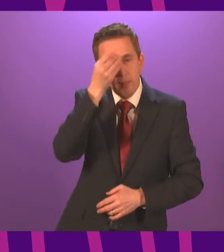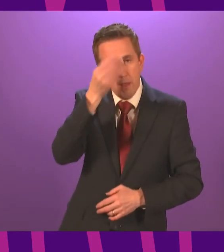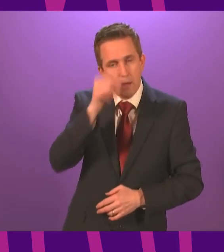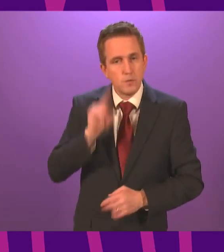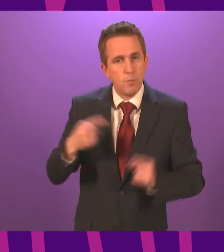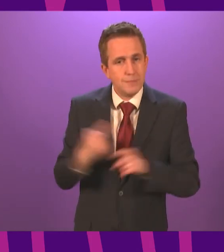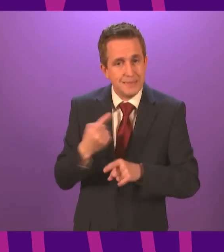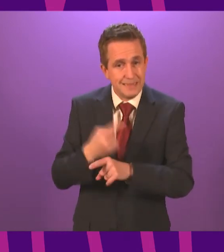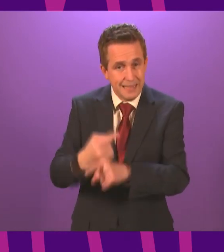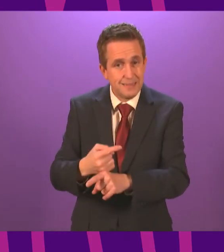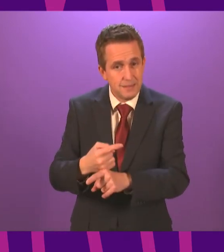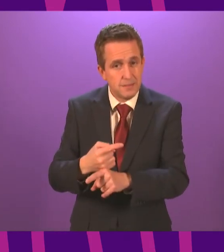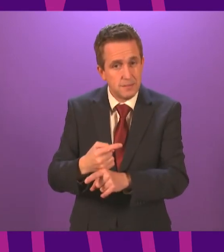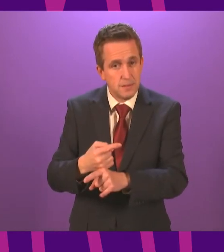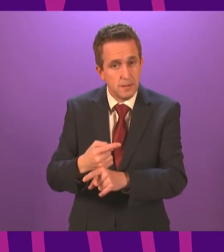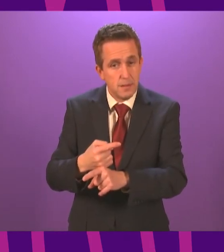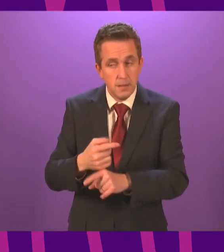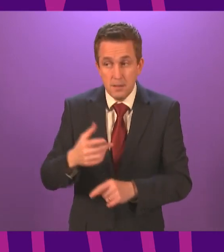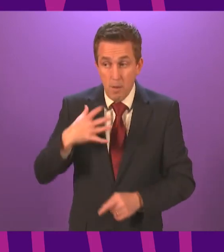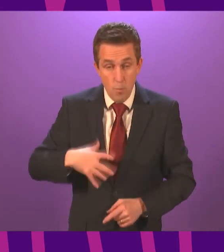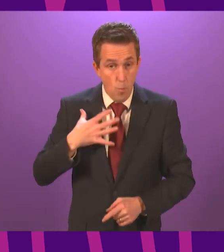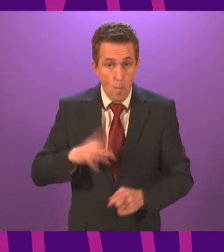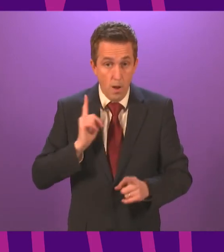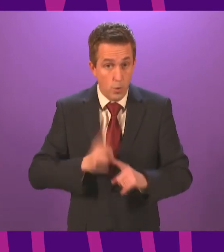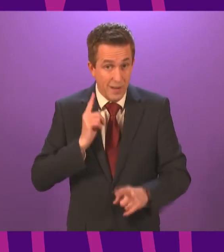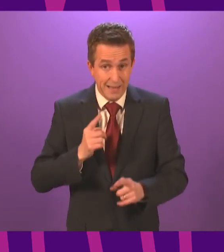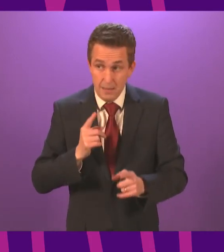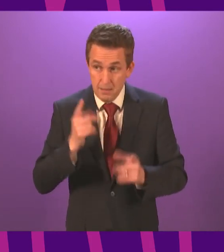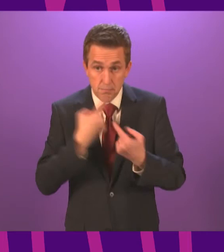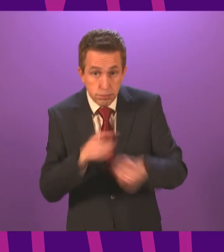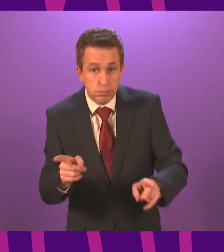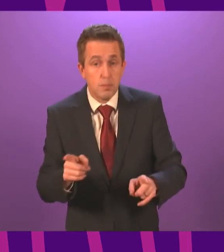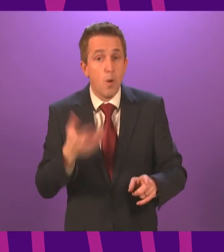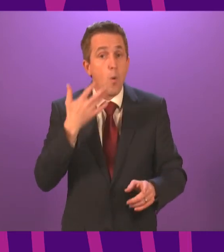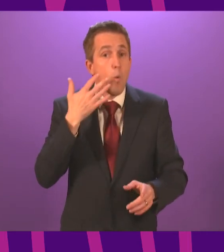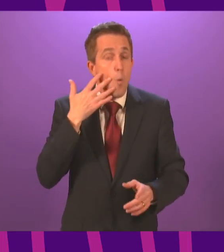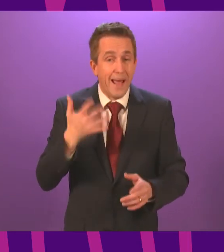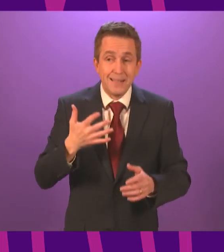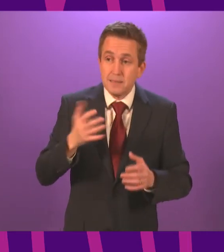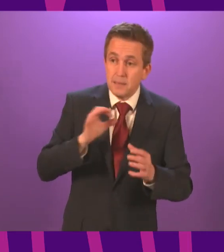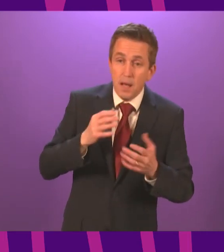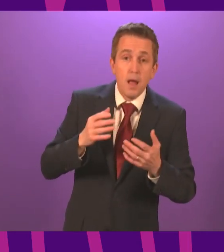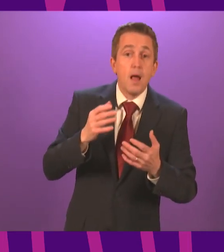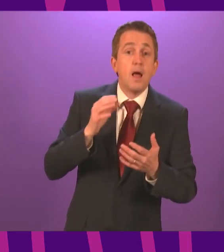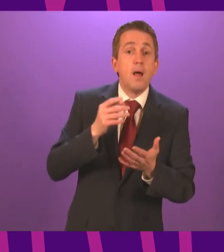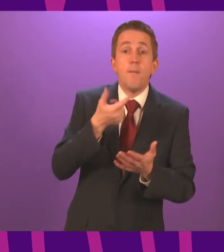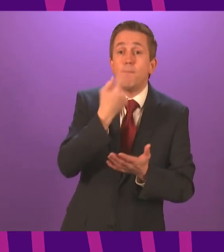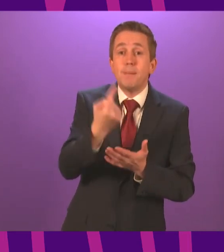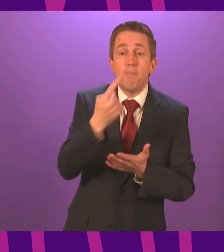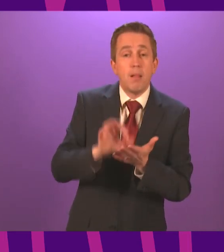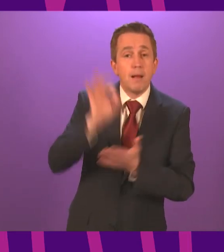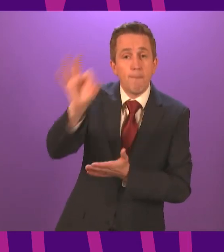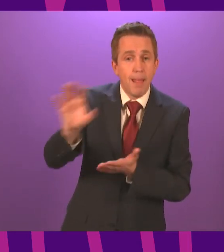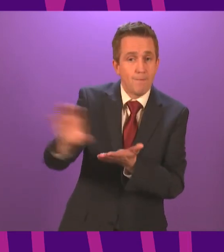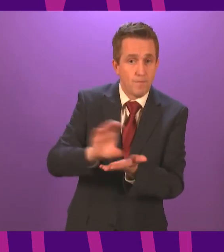I hope we see an urgent update on when applications will open for the latest discretionary fund announced